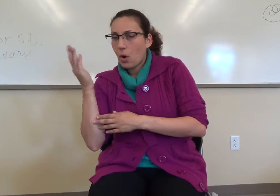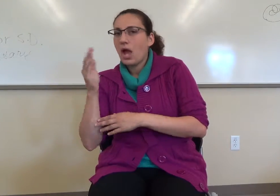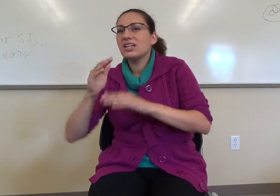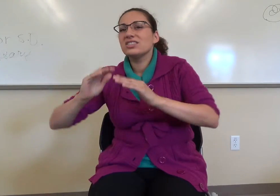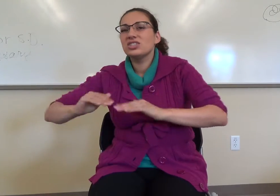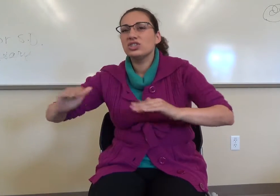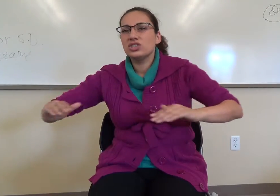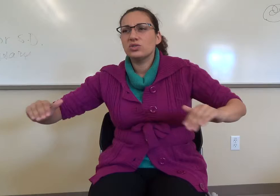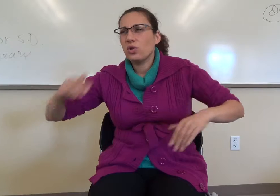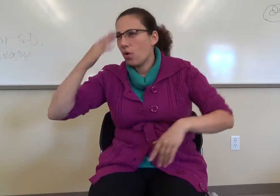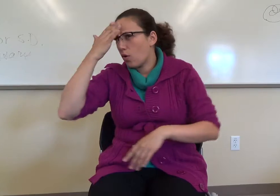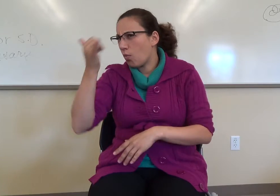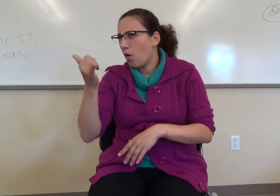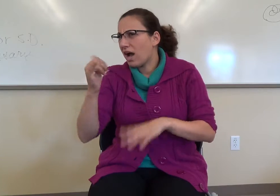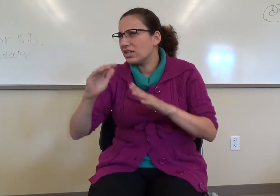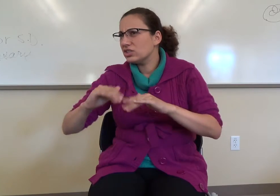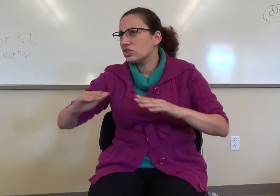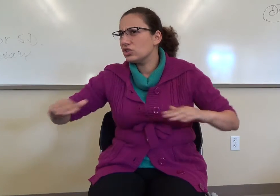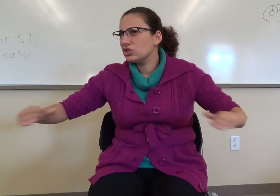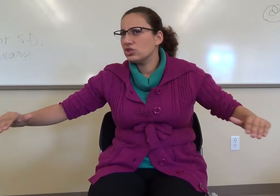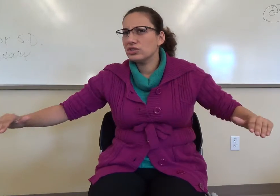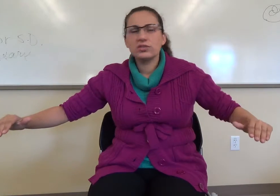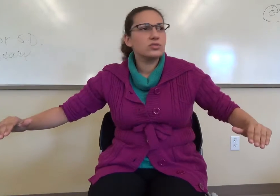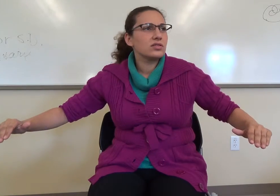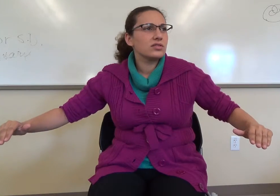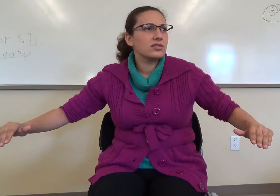just children? And if it is just children,